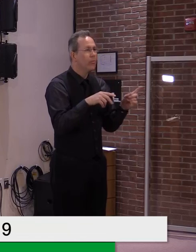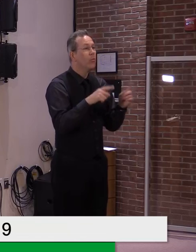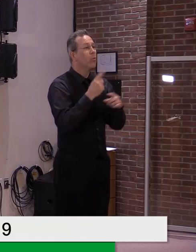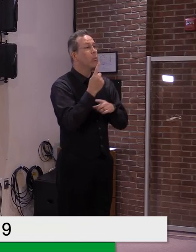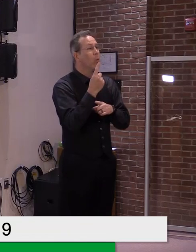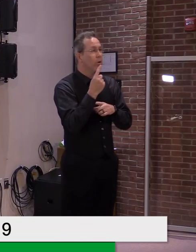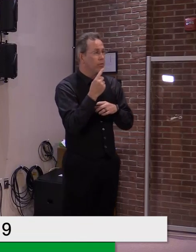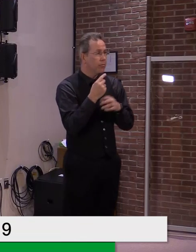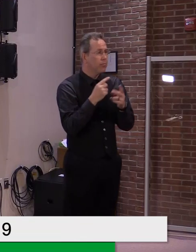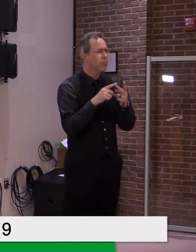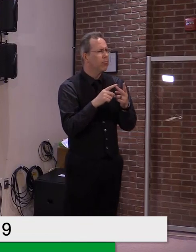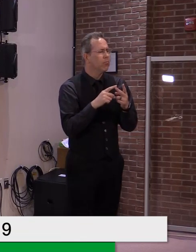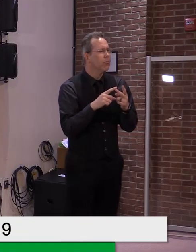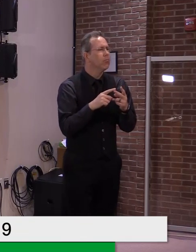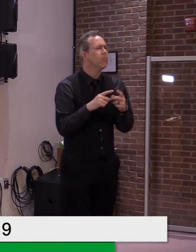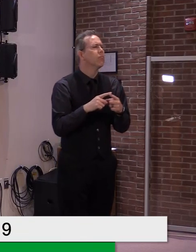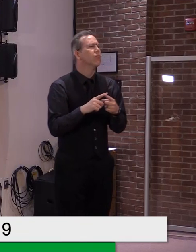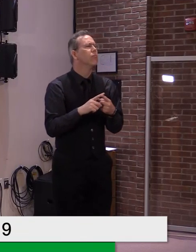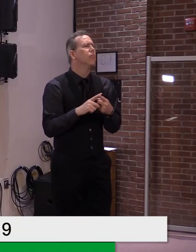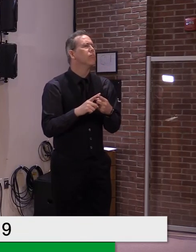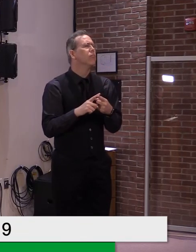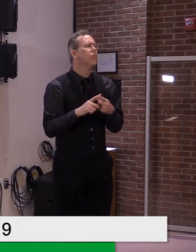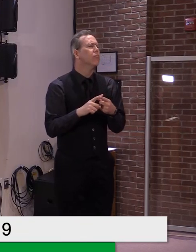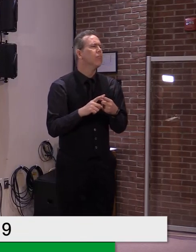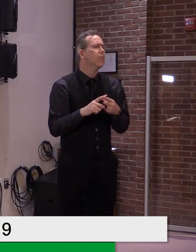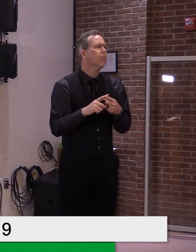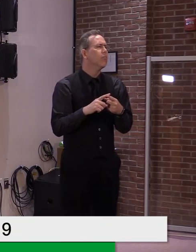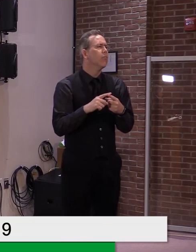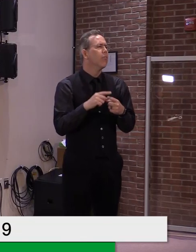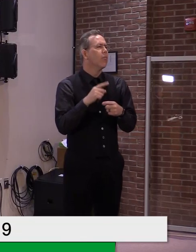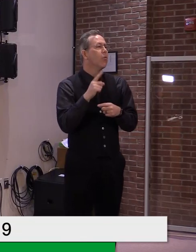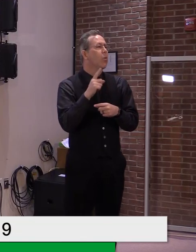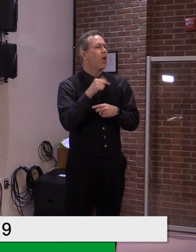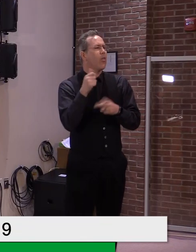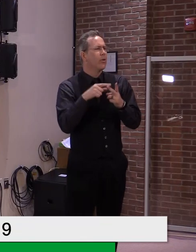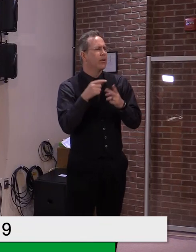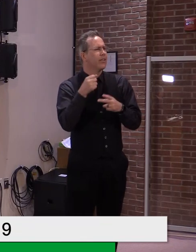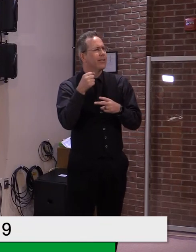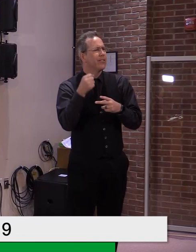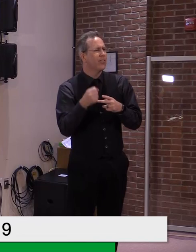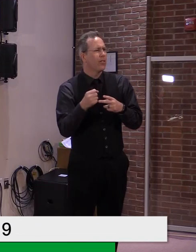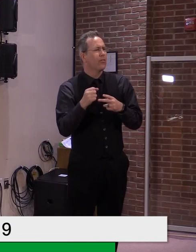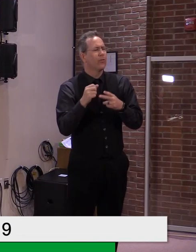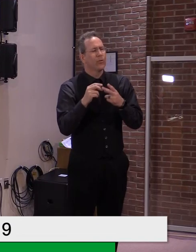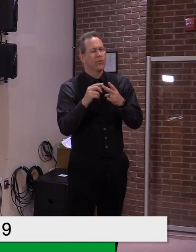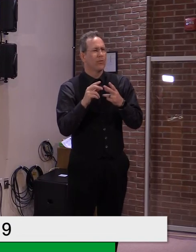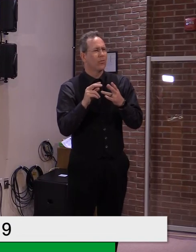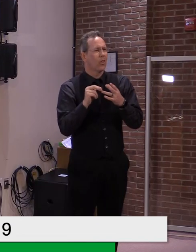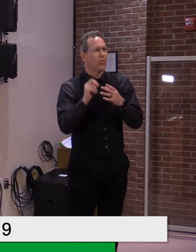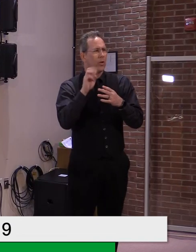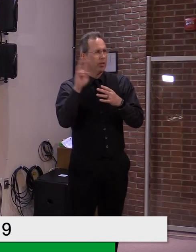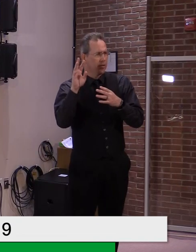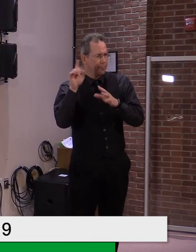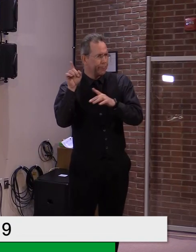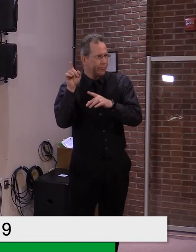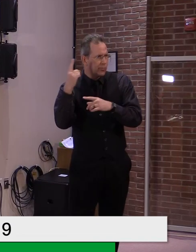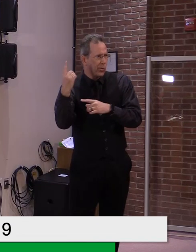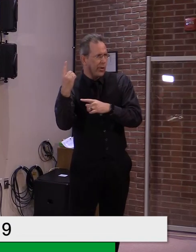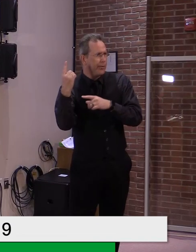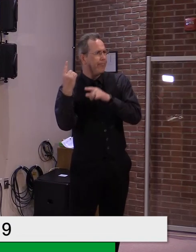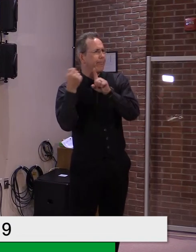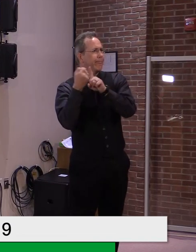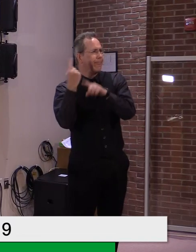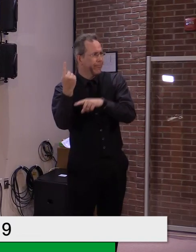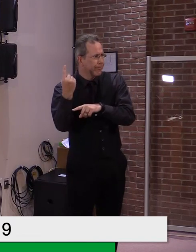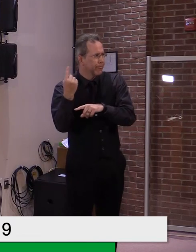quarantine, has 1. So that's the update. We have 1 hospital still hospitalized